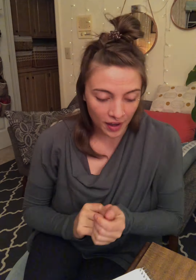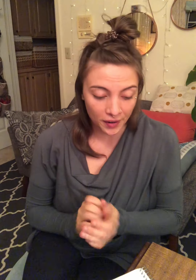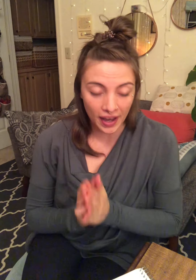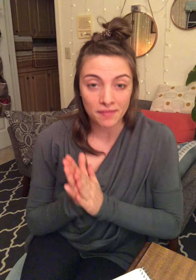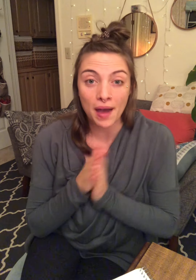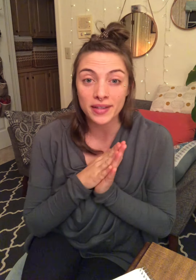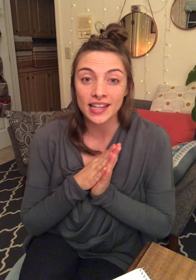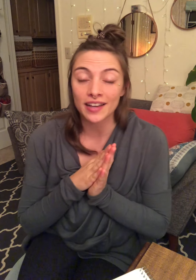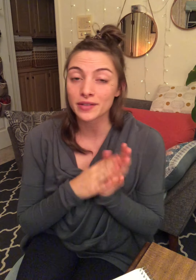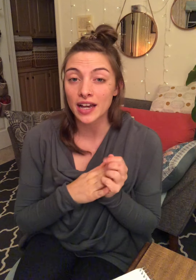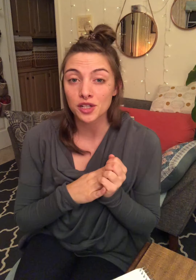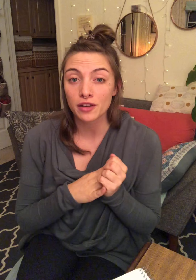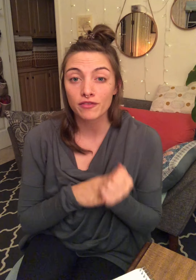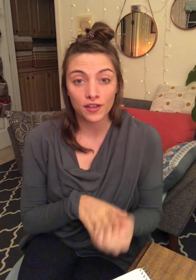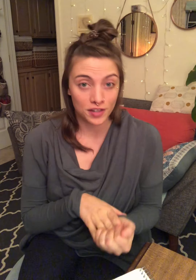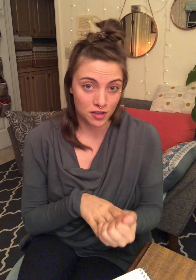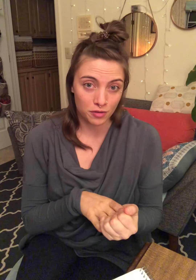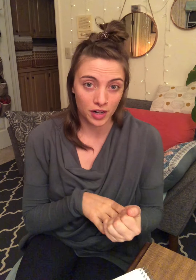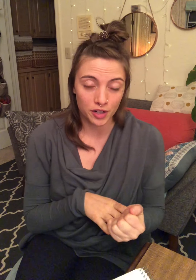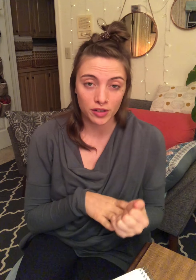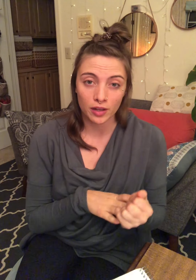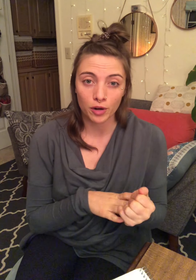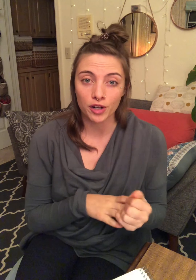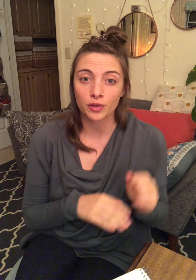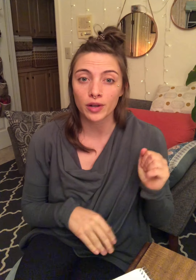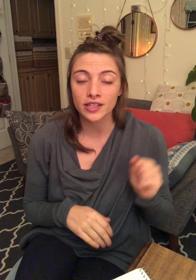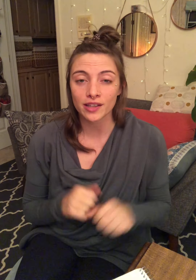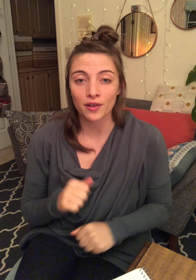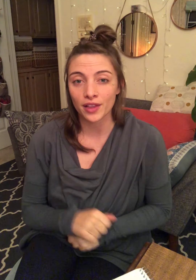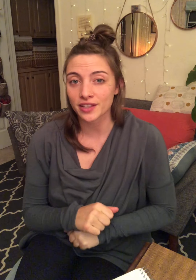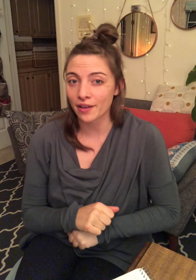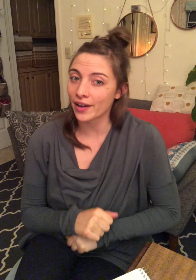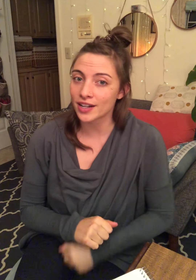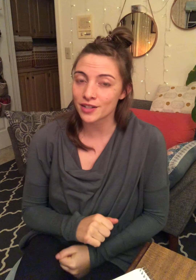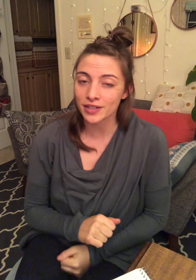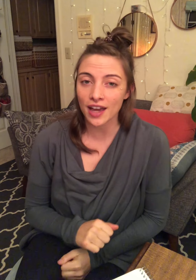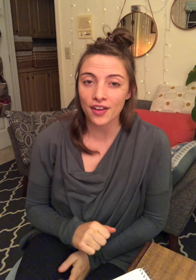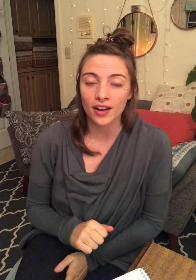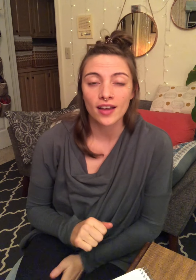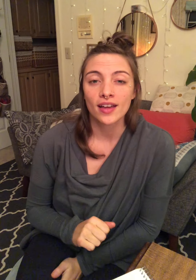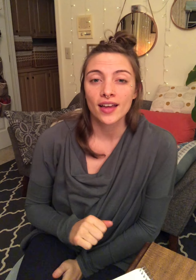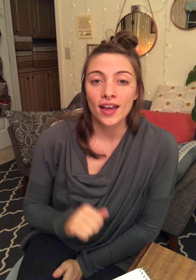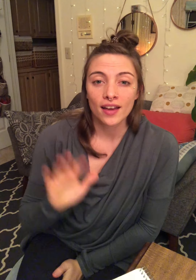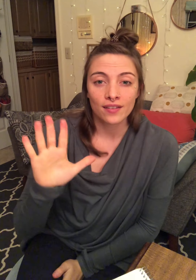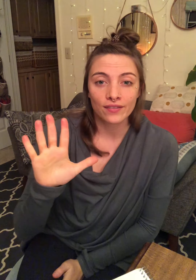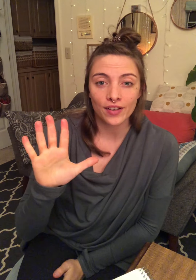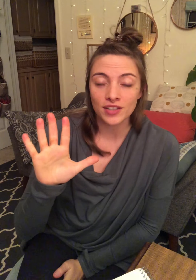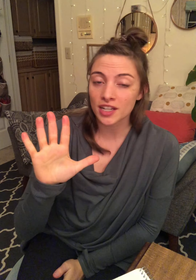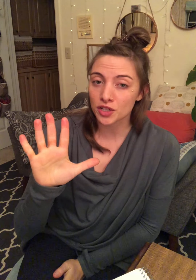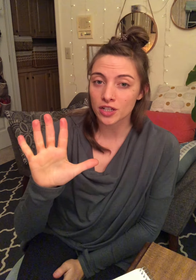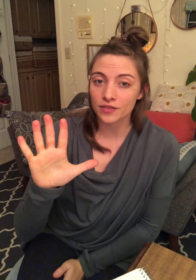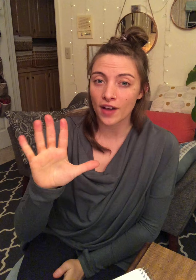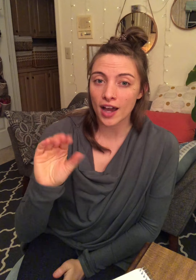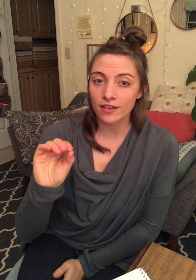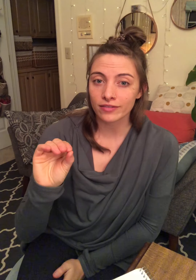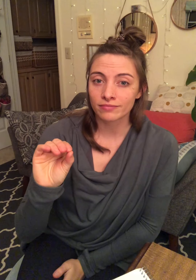Okay, my mistake. It was actually 50 through 100 that were a new one. So let's go ahead and do it together. 50 is just 5,